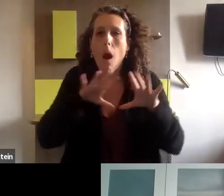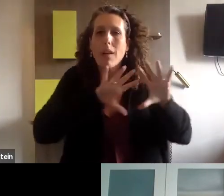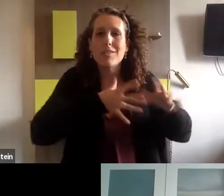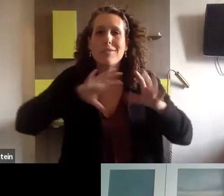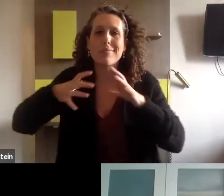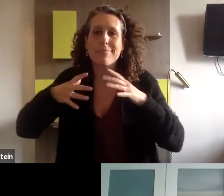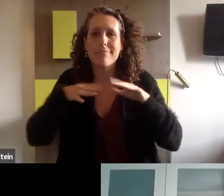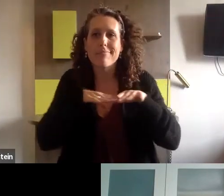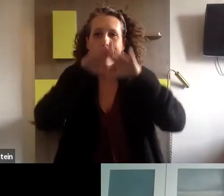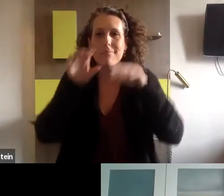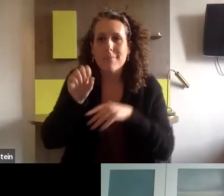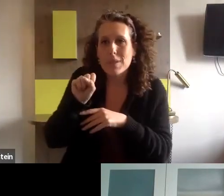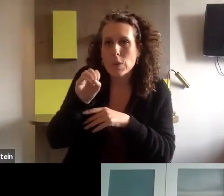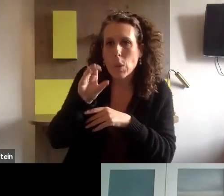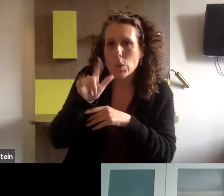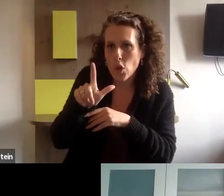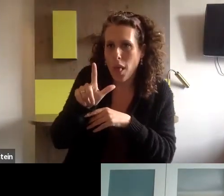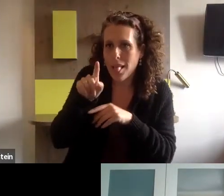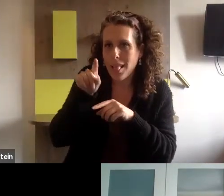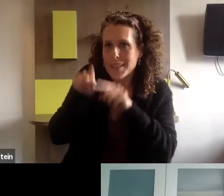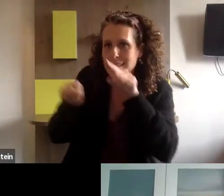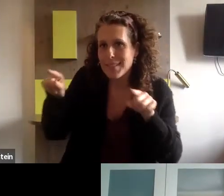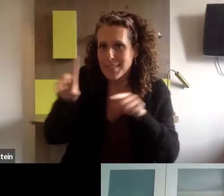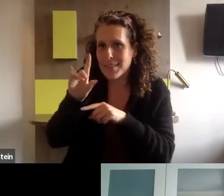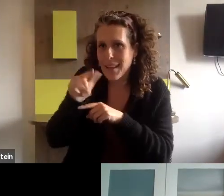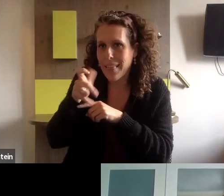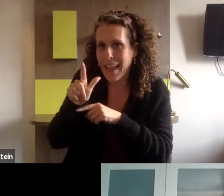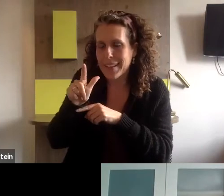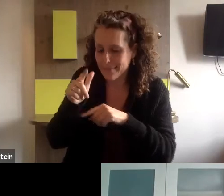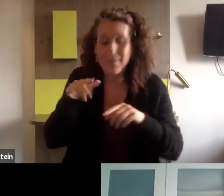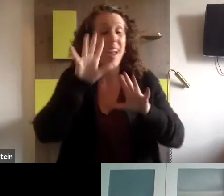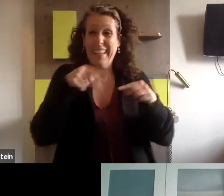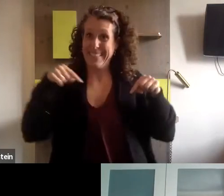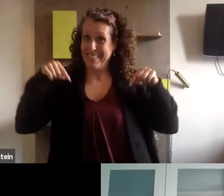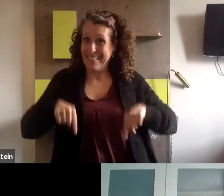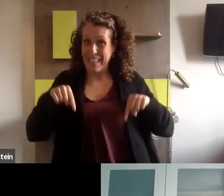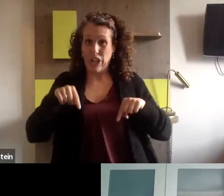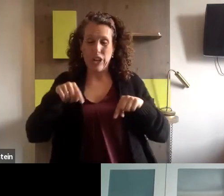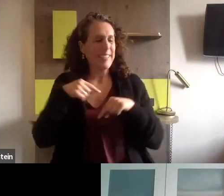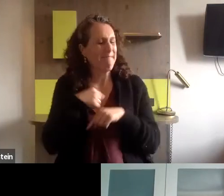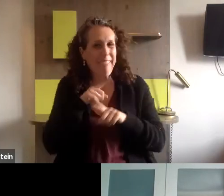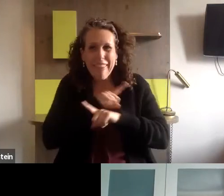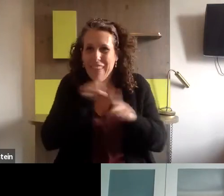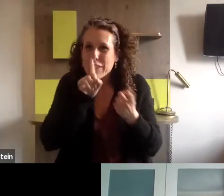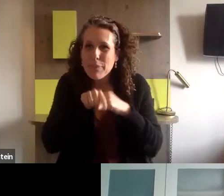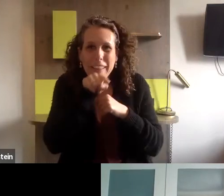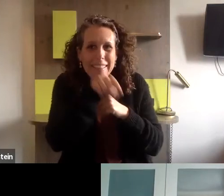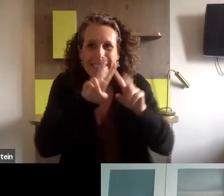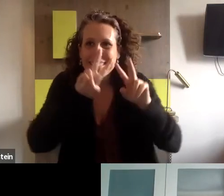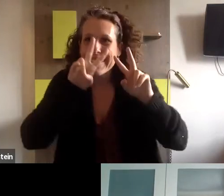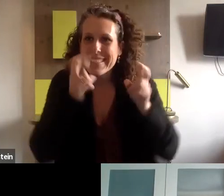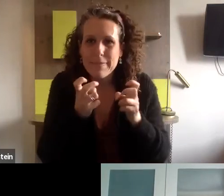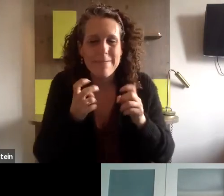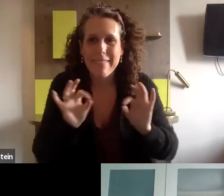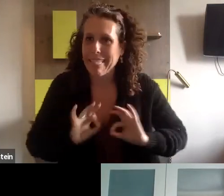dialects. I have to admit, we haven't addressed that issue here yet. Not yet, but it's definitely of importance. So I can't